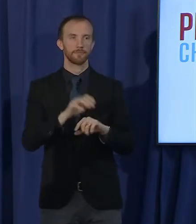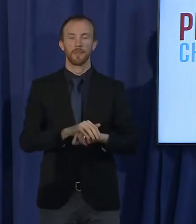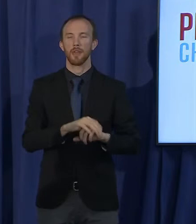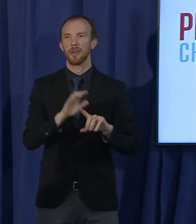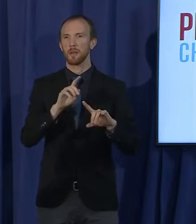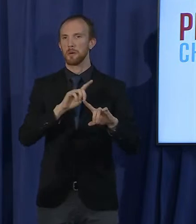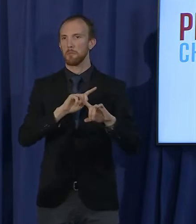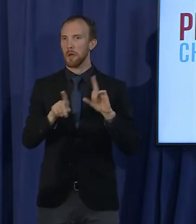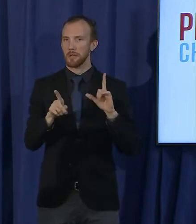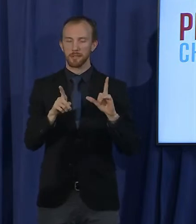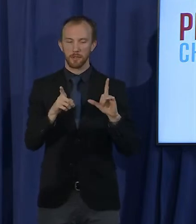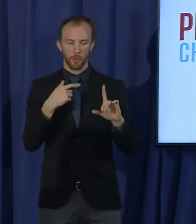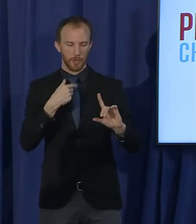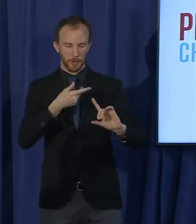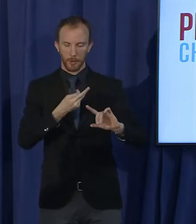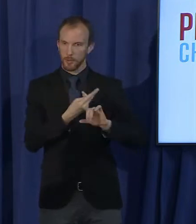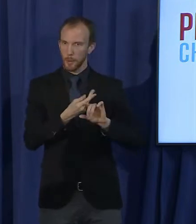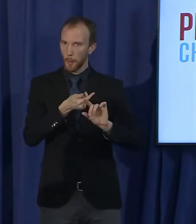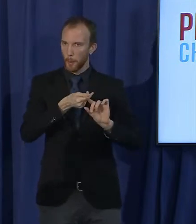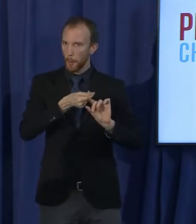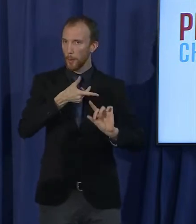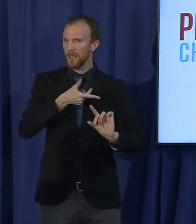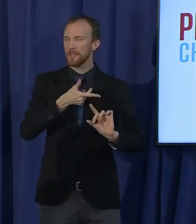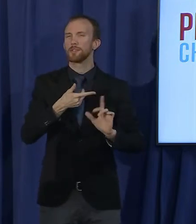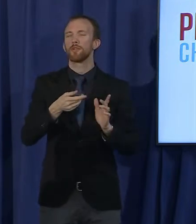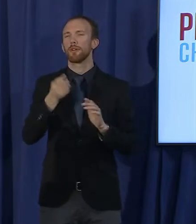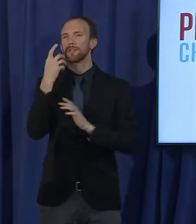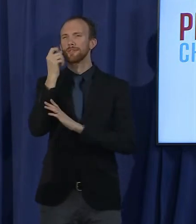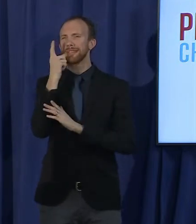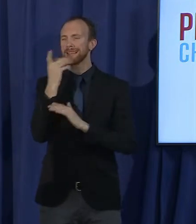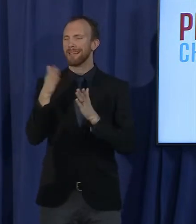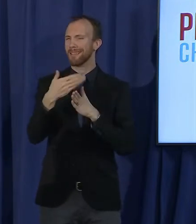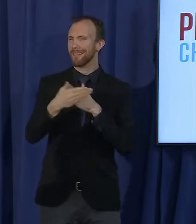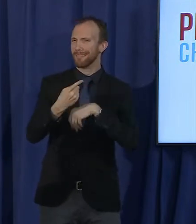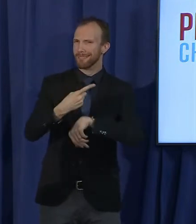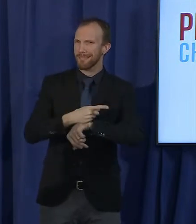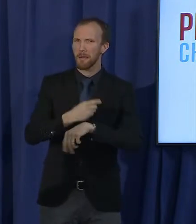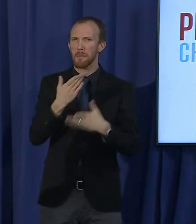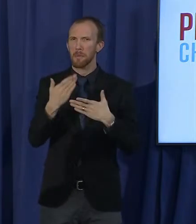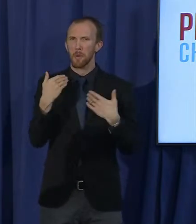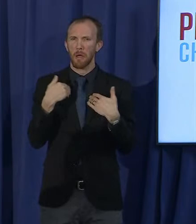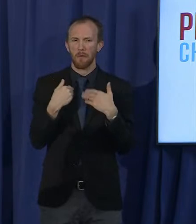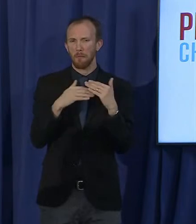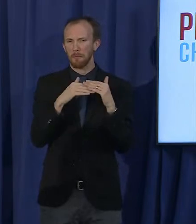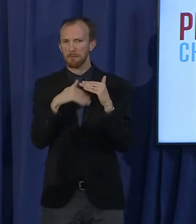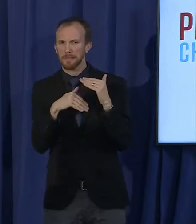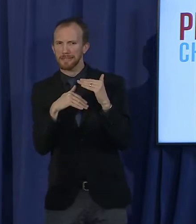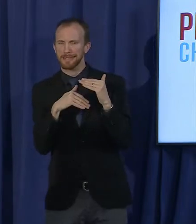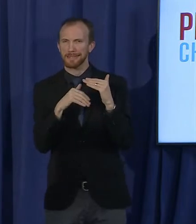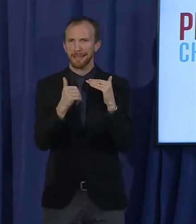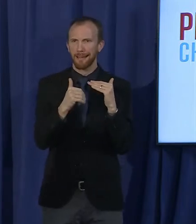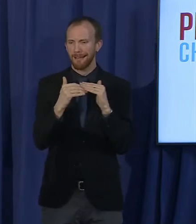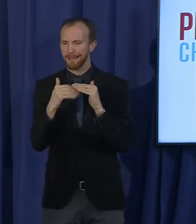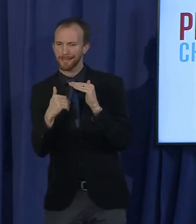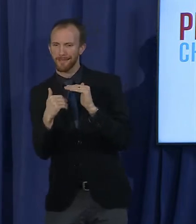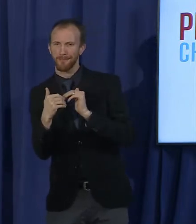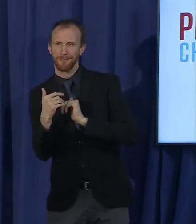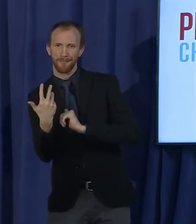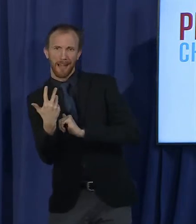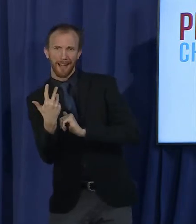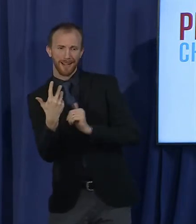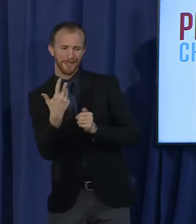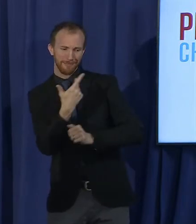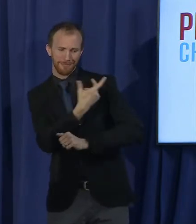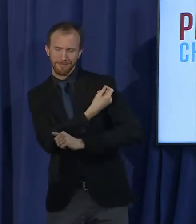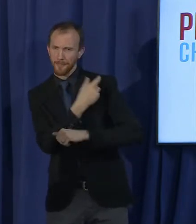about hundreds of doses. We're usually talking about, fewer than 10, typically fewer than 5 doses. And we have strongly